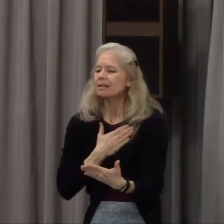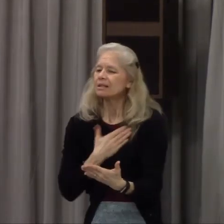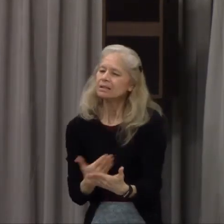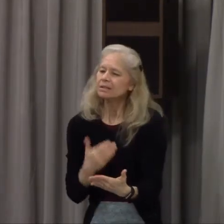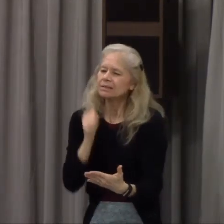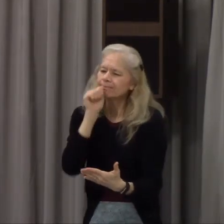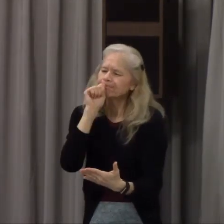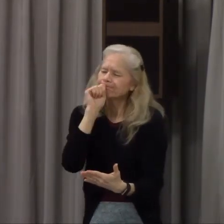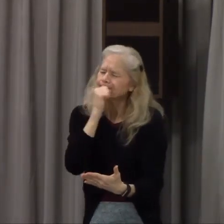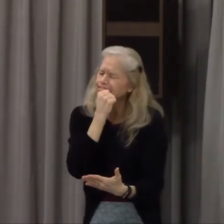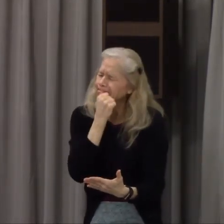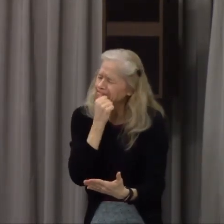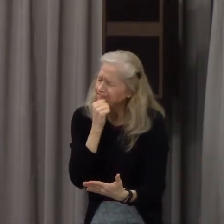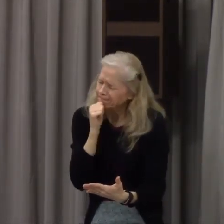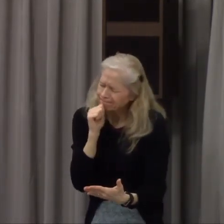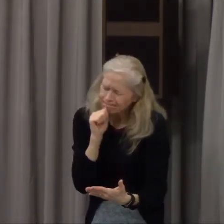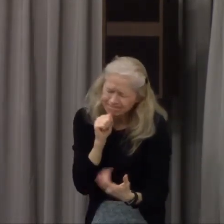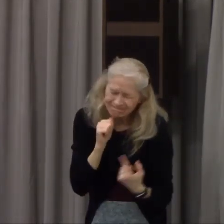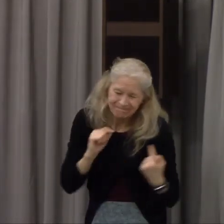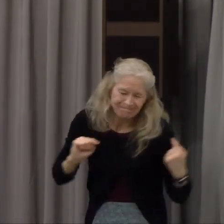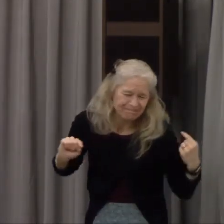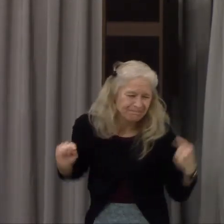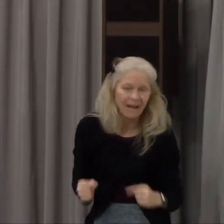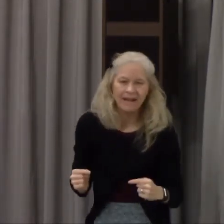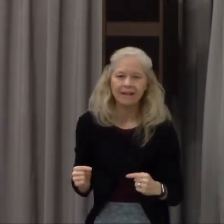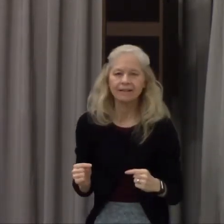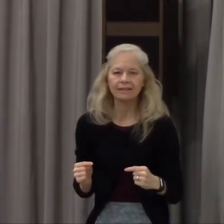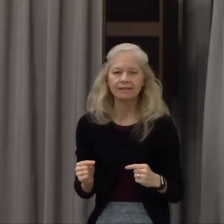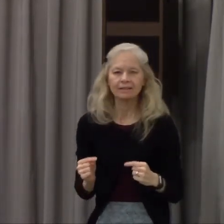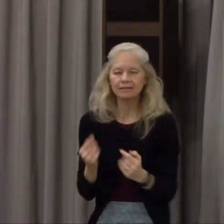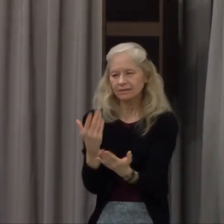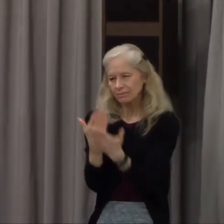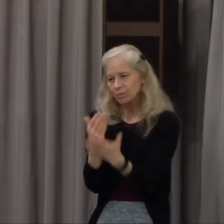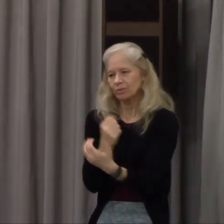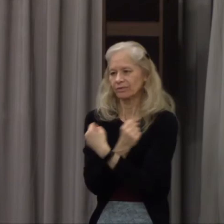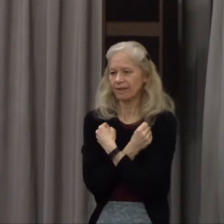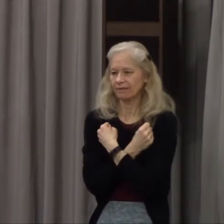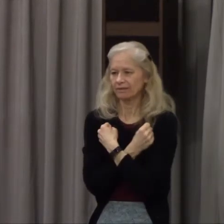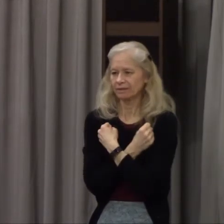angels, the Bible says. And there's not one reason anybody should go there but by their own choice.